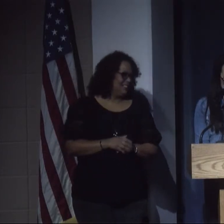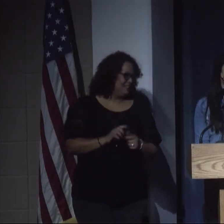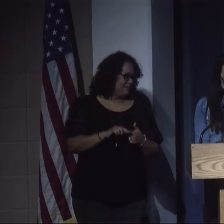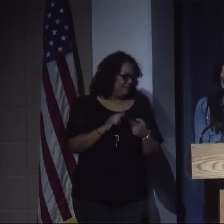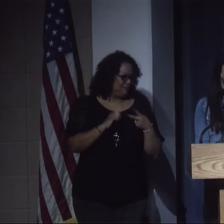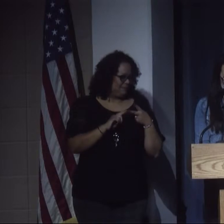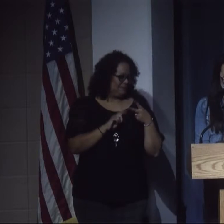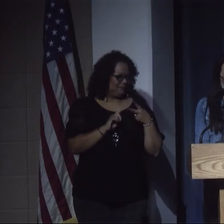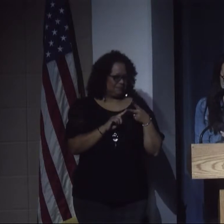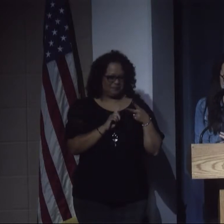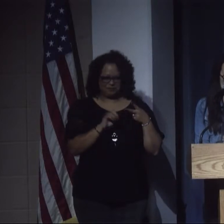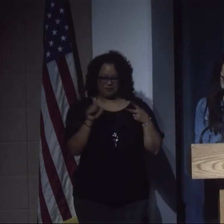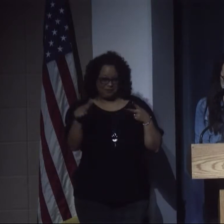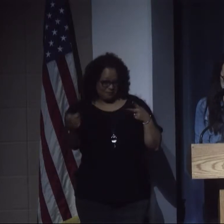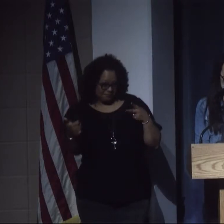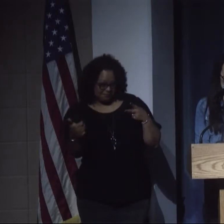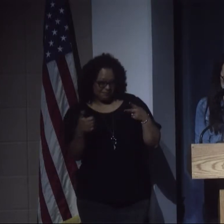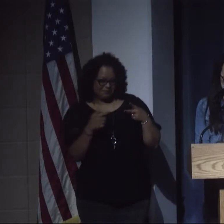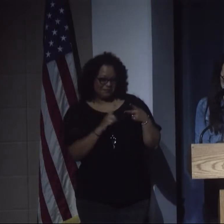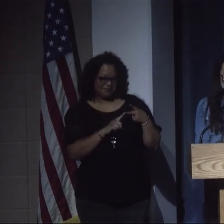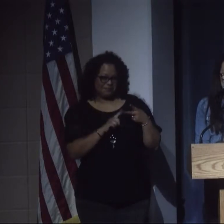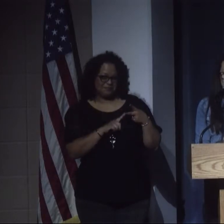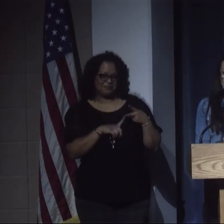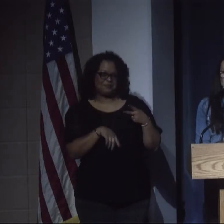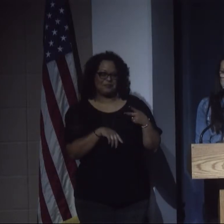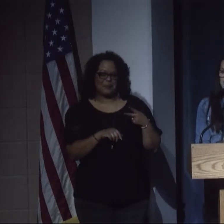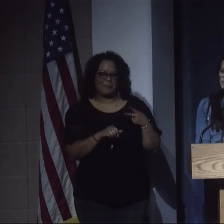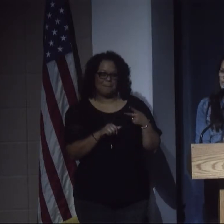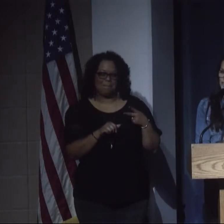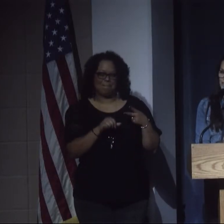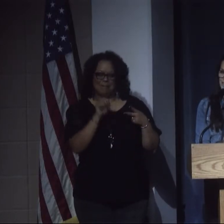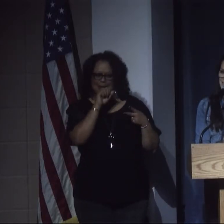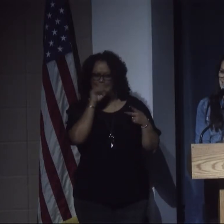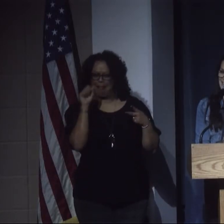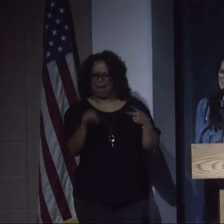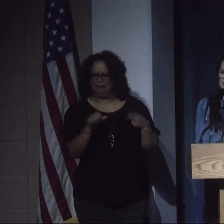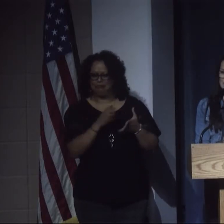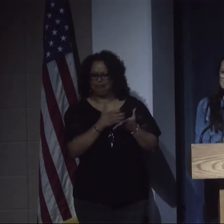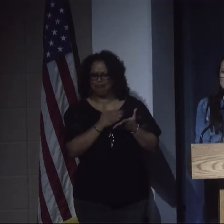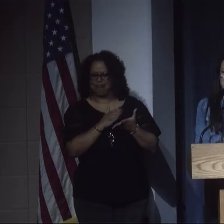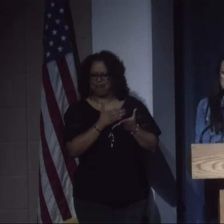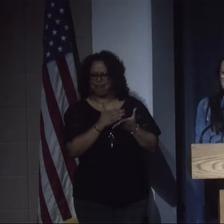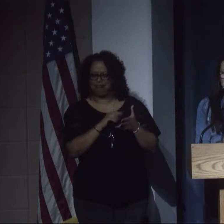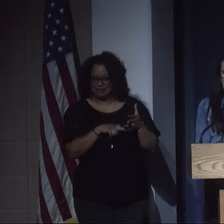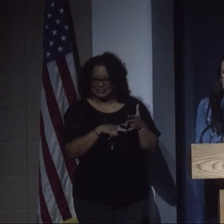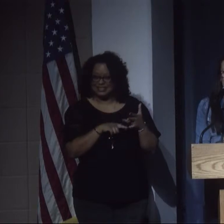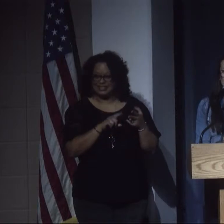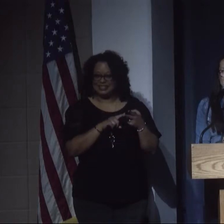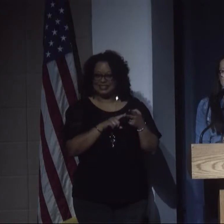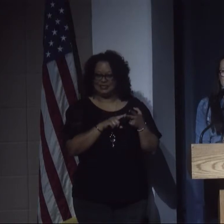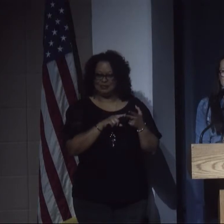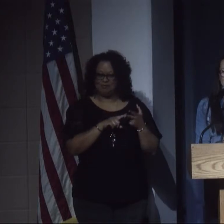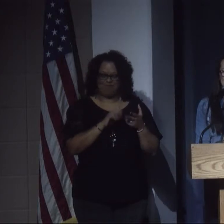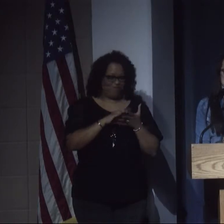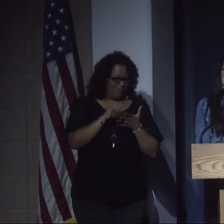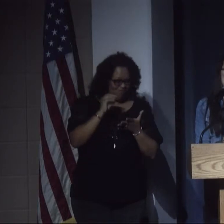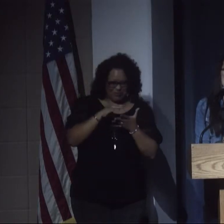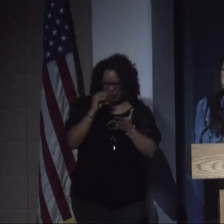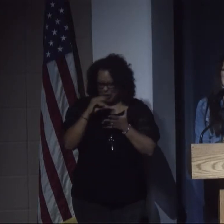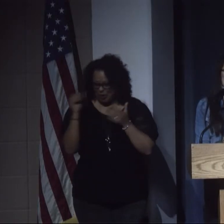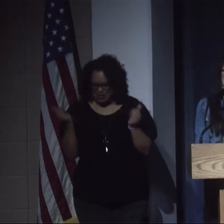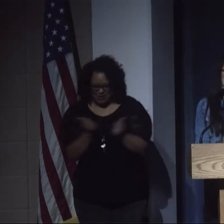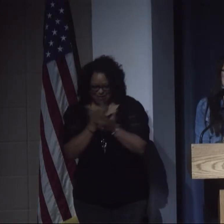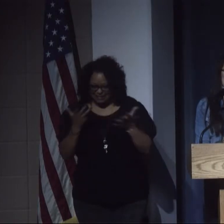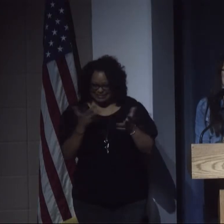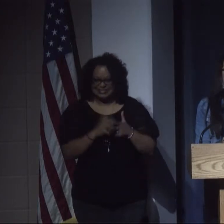And then we have someone else who loves to cook and learned everything cooking related from her